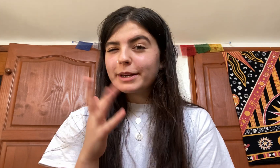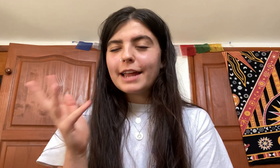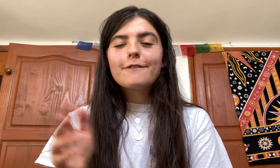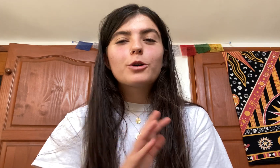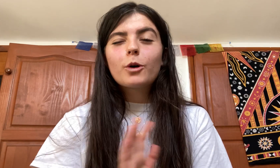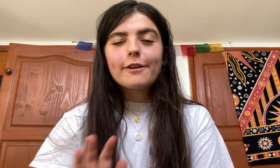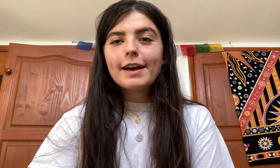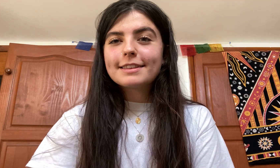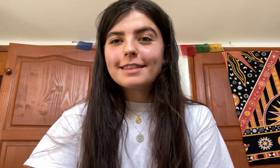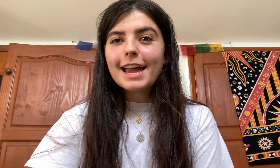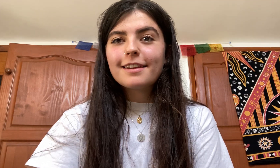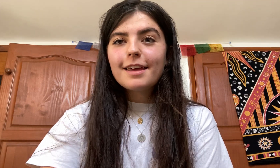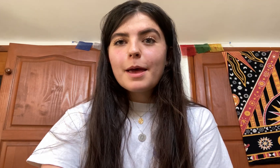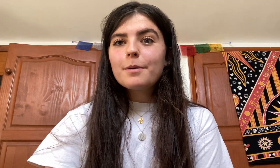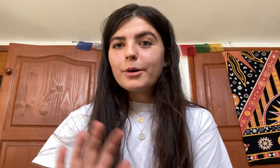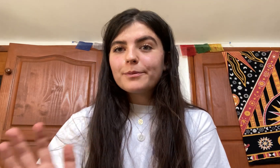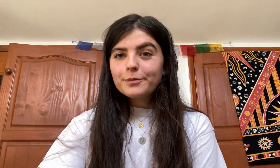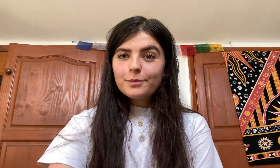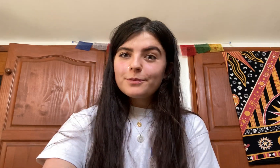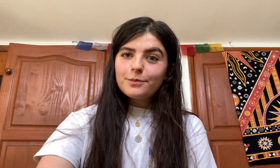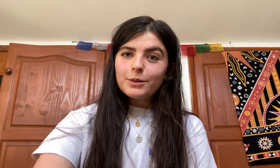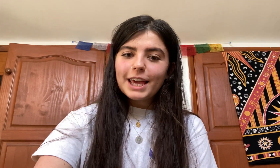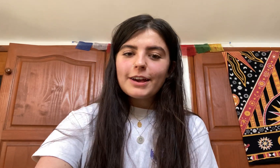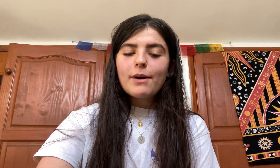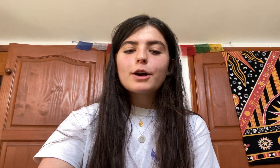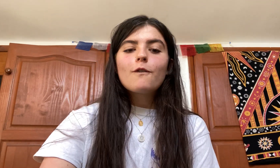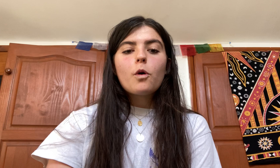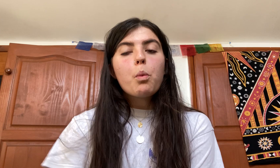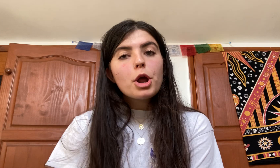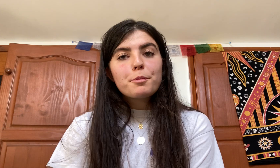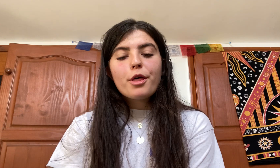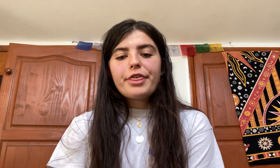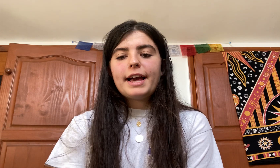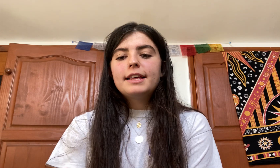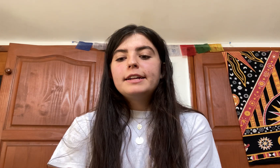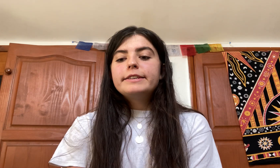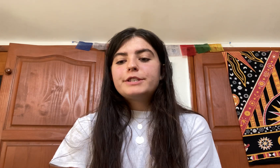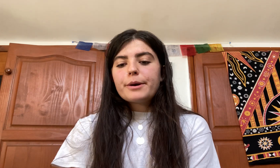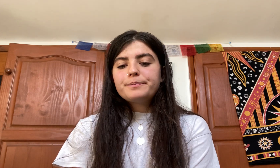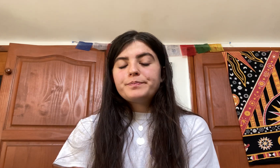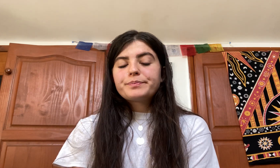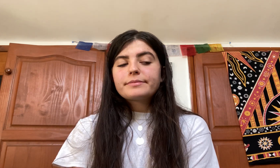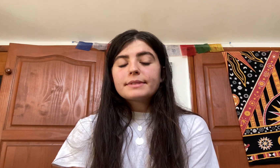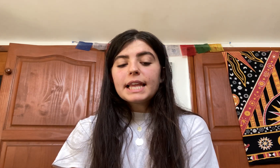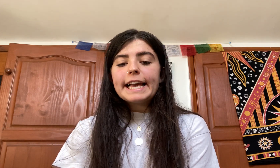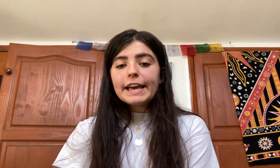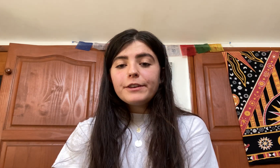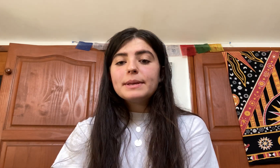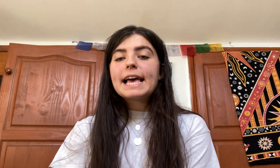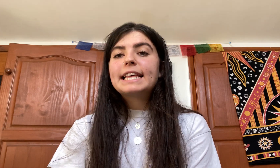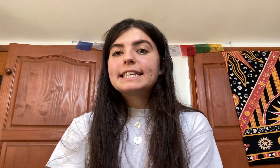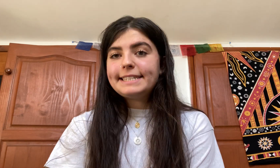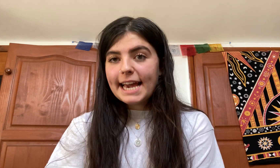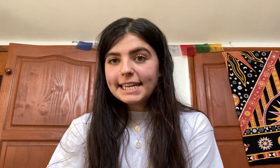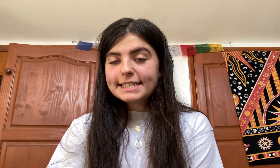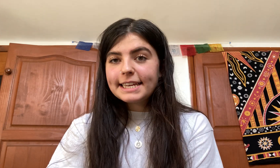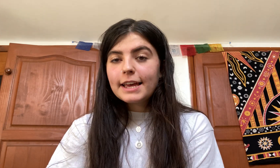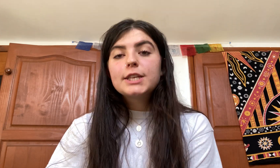again quite fast at the end, but we'll keep going for one more thing. So if you were telling the date